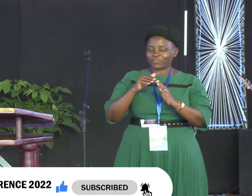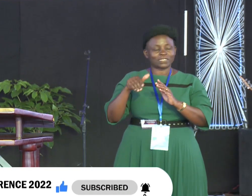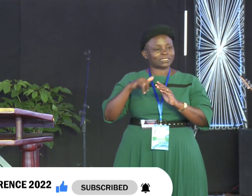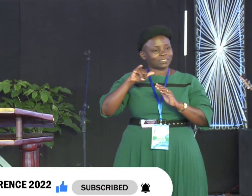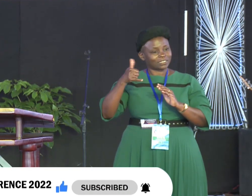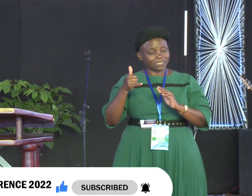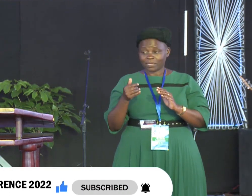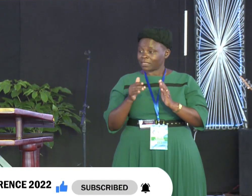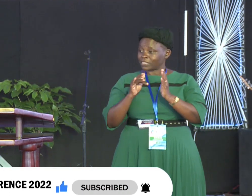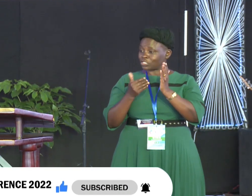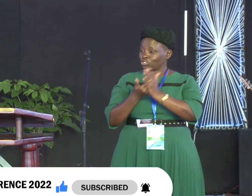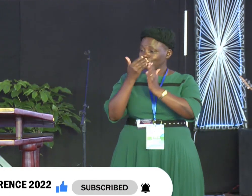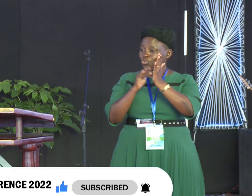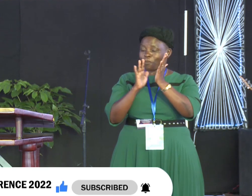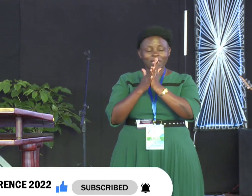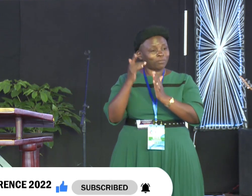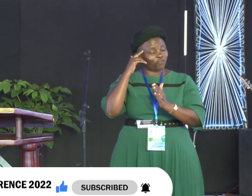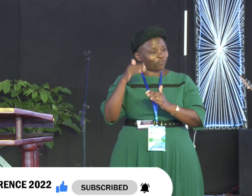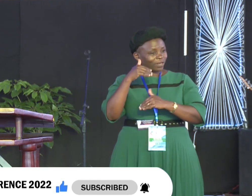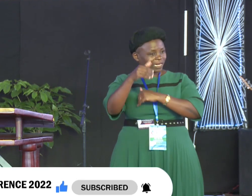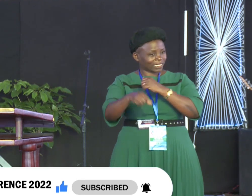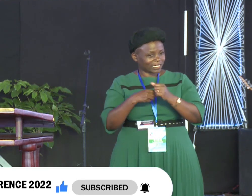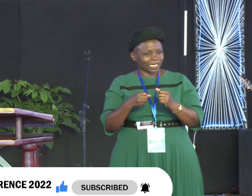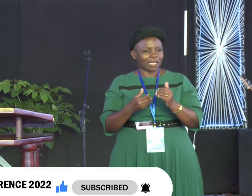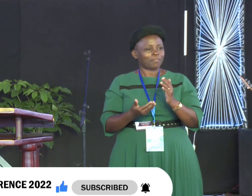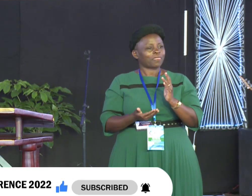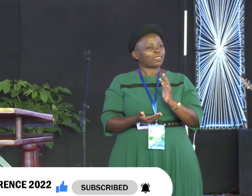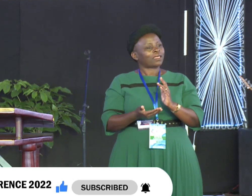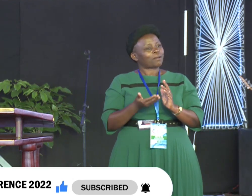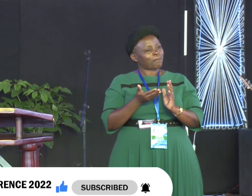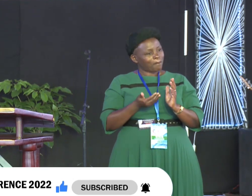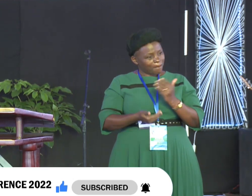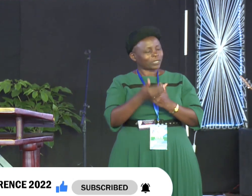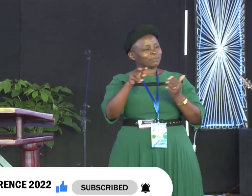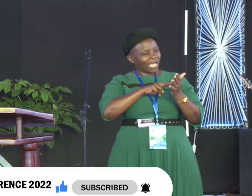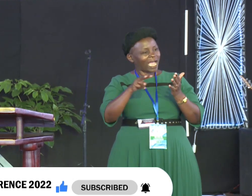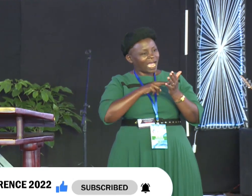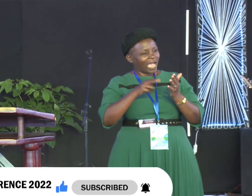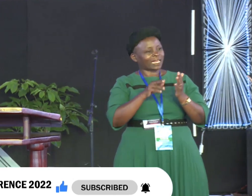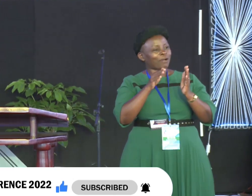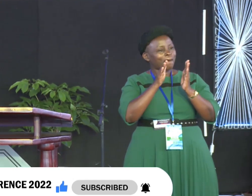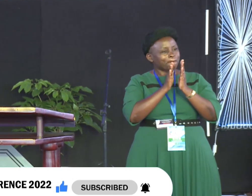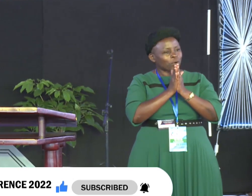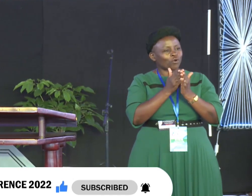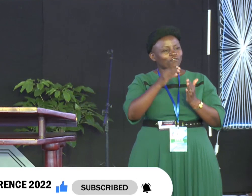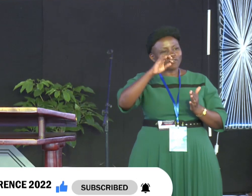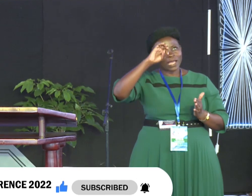next year. This one is the one I'm going to read next year. Today in the morning I stopped in